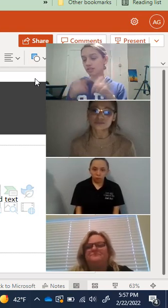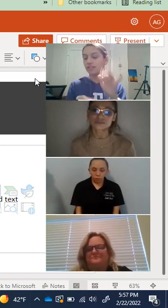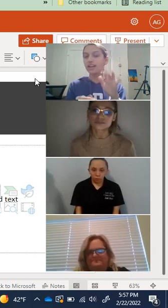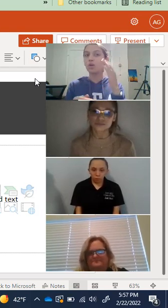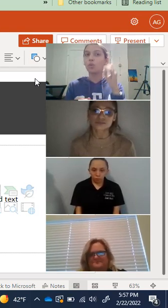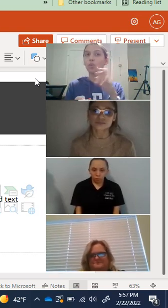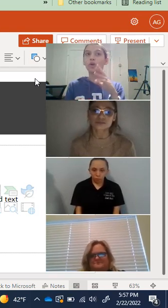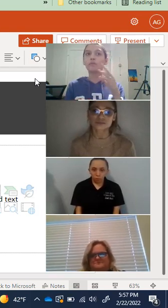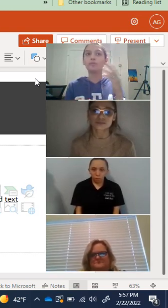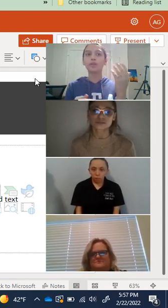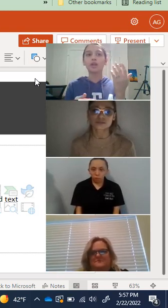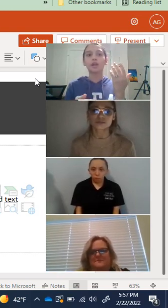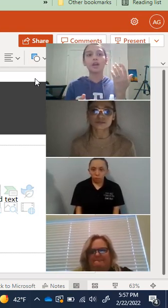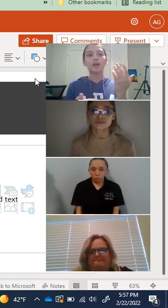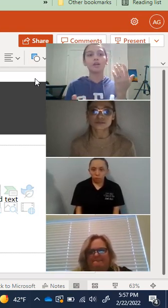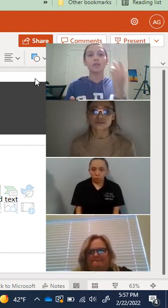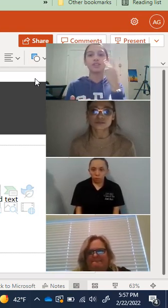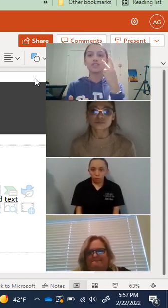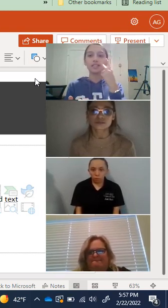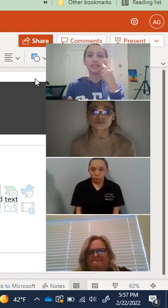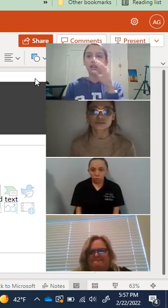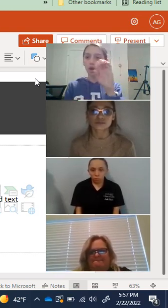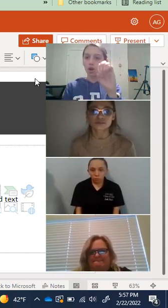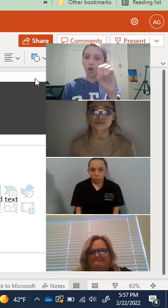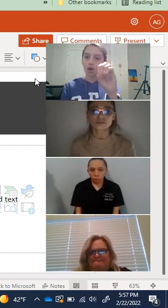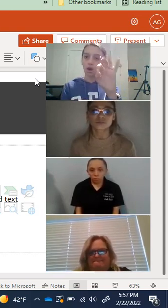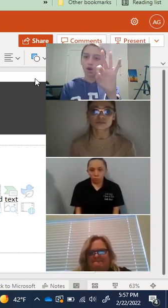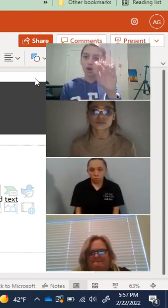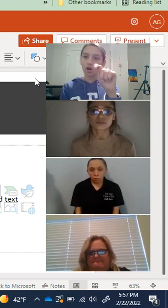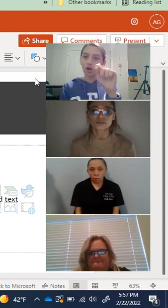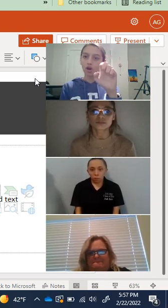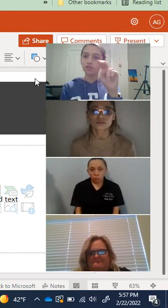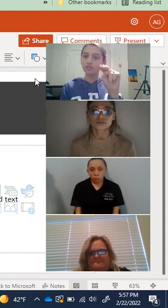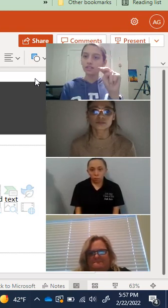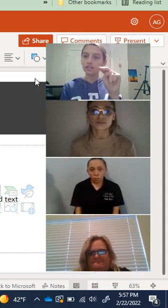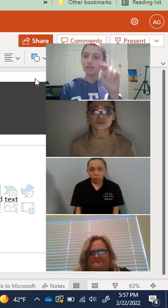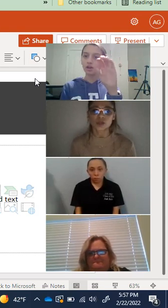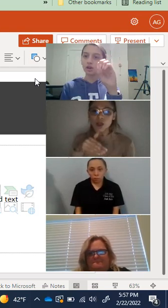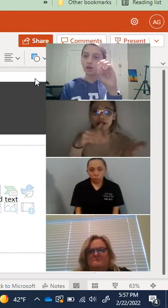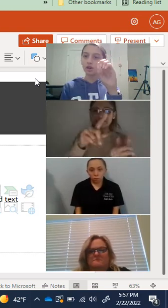can sign that. Or I've seen like